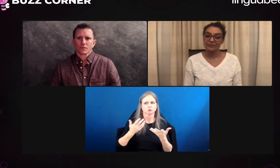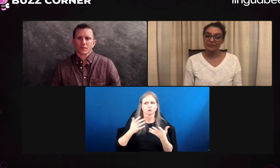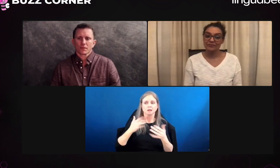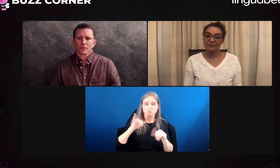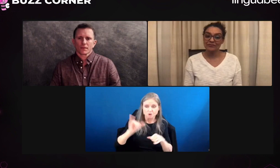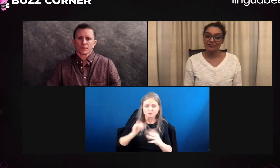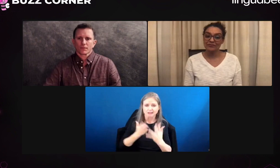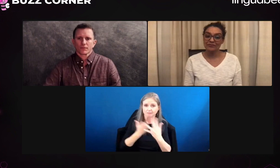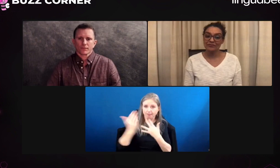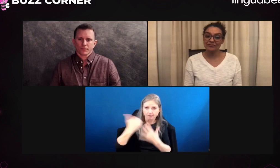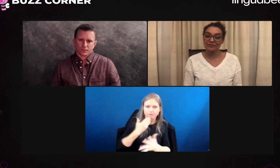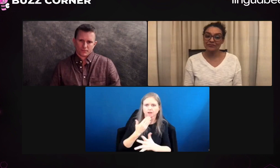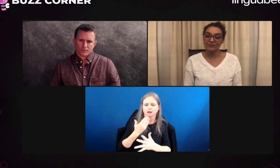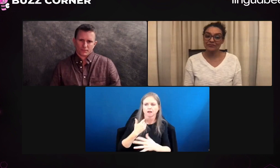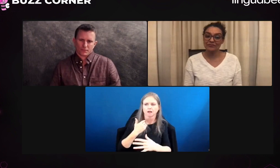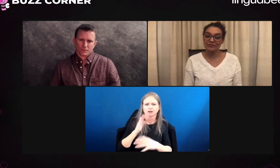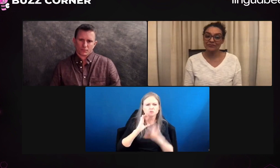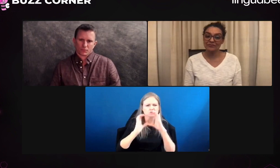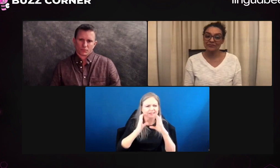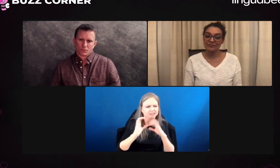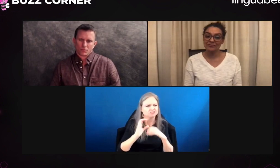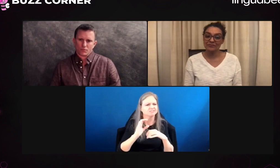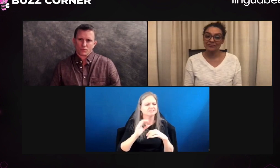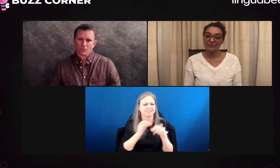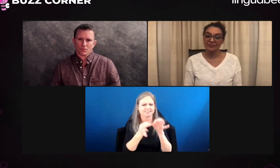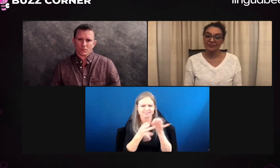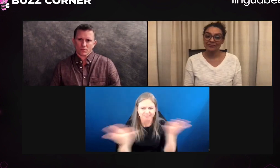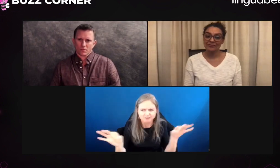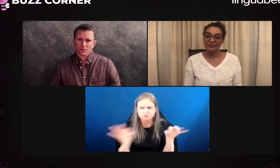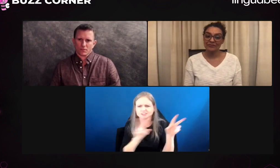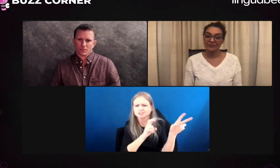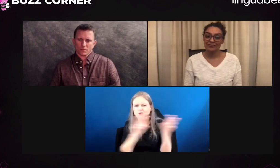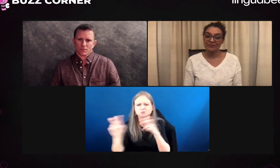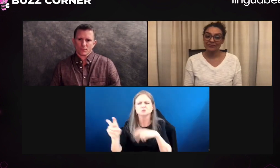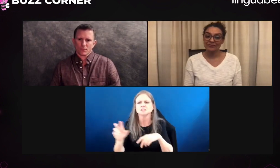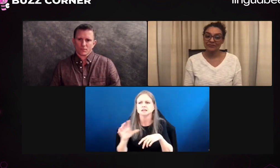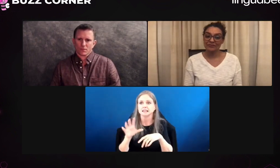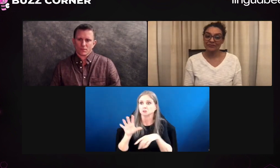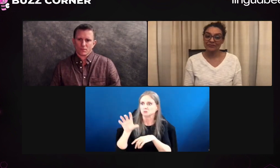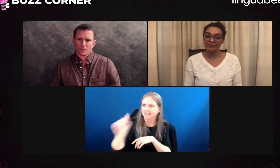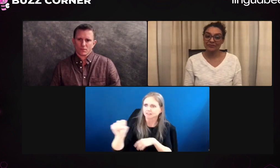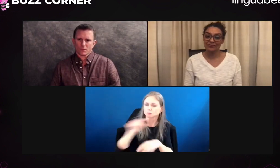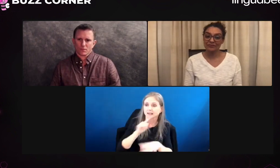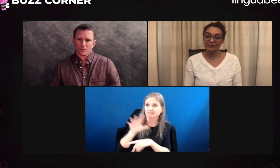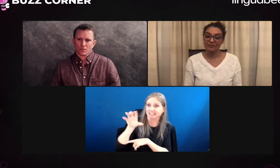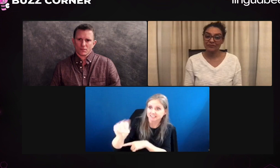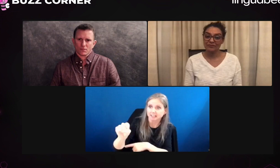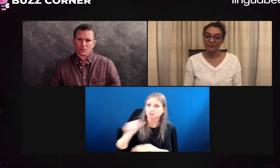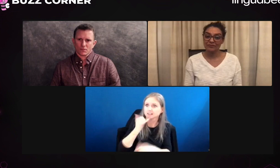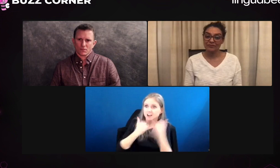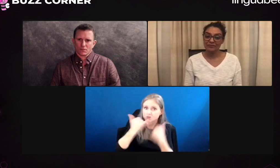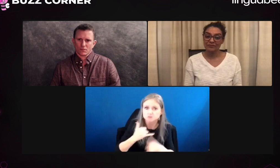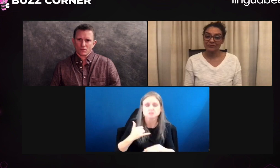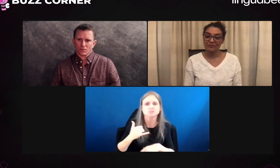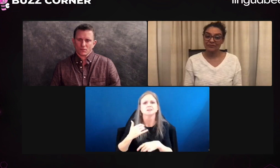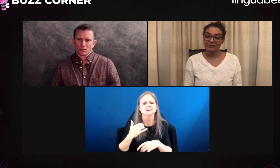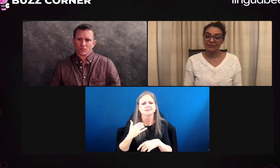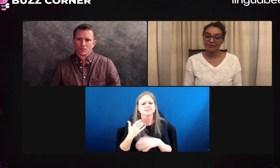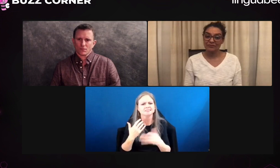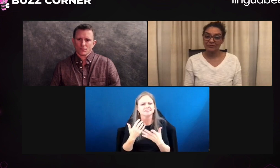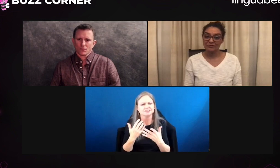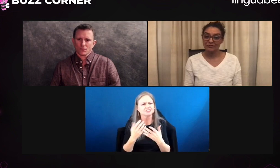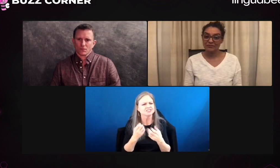lot of us. Yeah. And to have to navigate this and manage through these communication